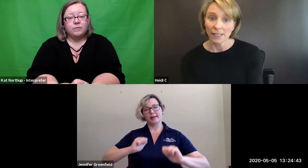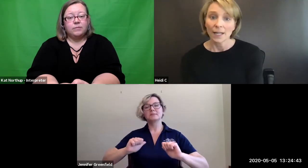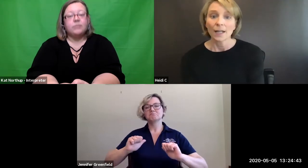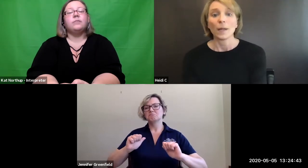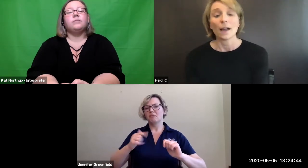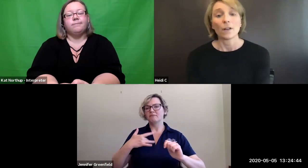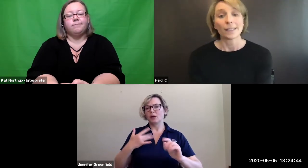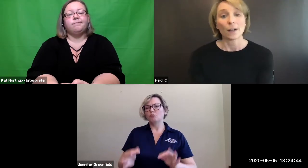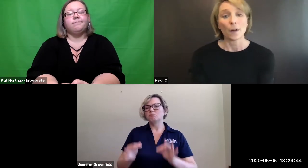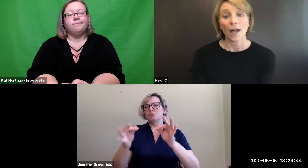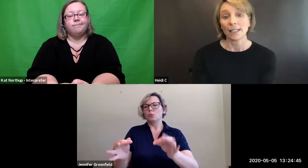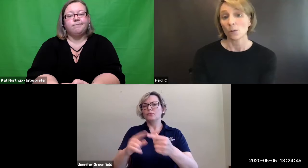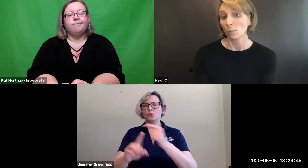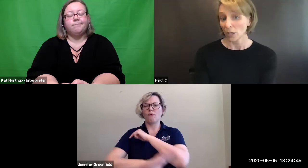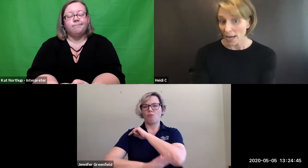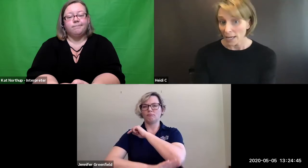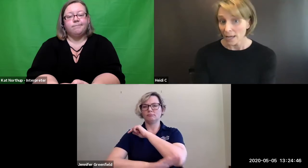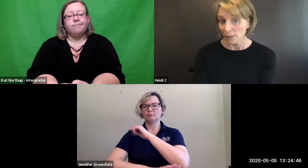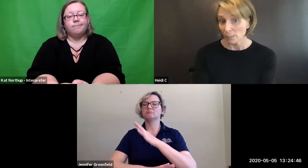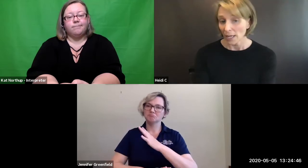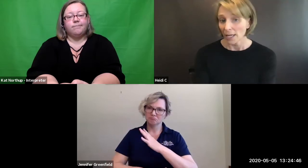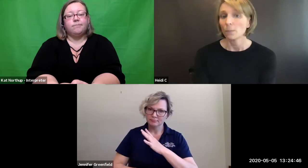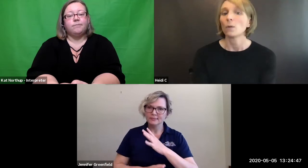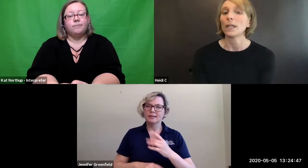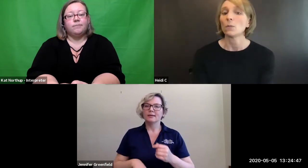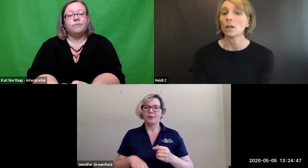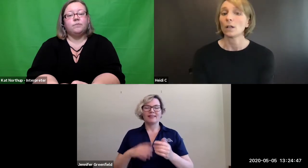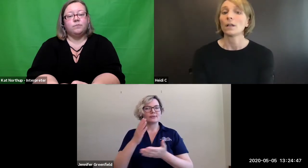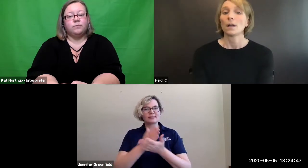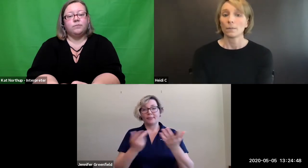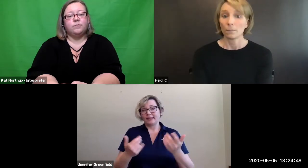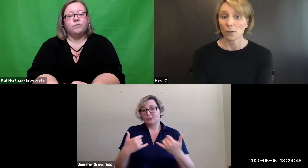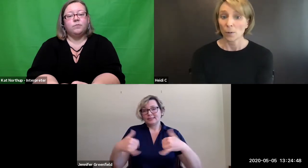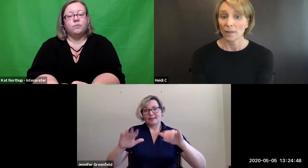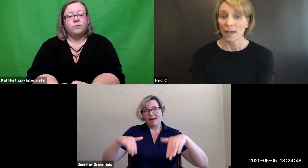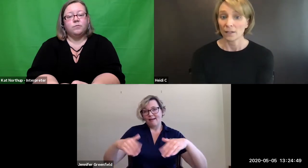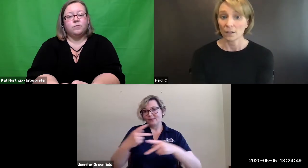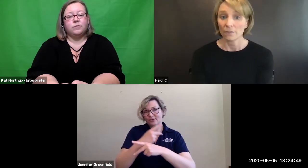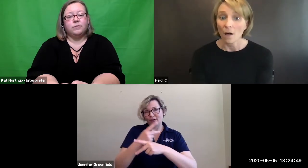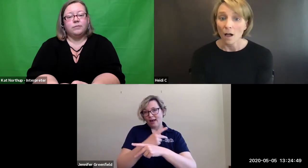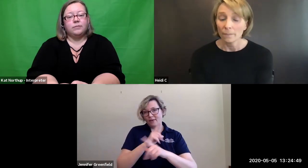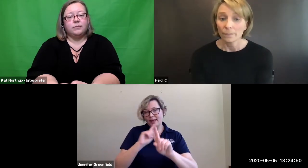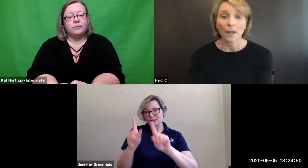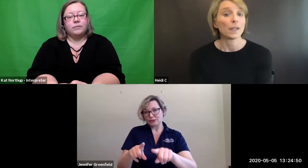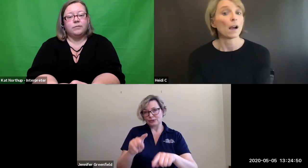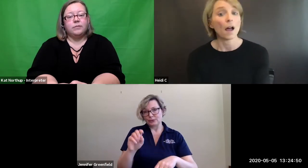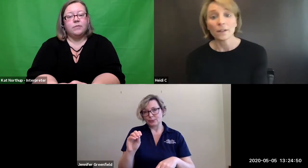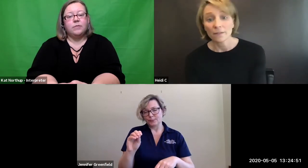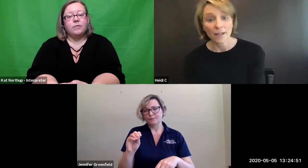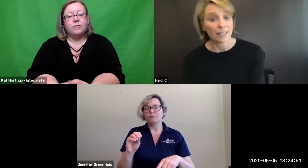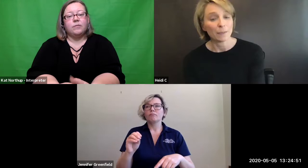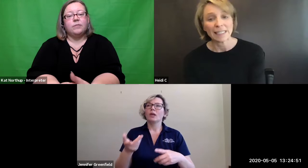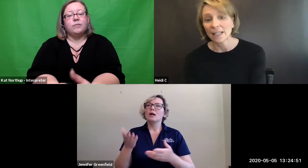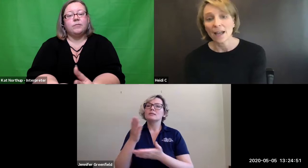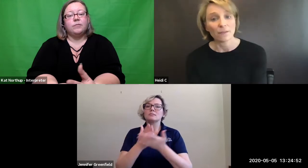events. We have also a high school play that was planned, but we will postpone that until the fall. There are other